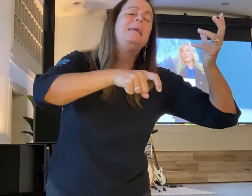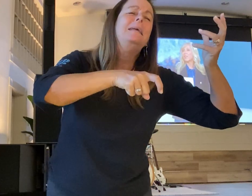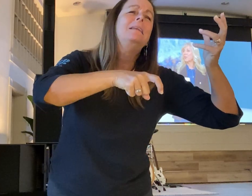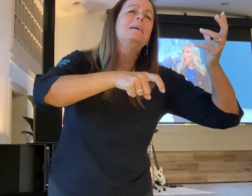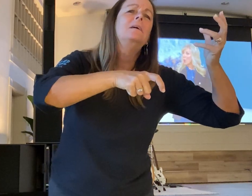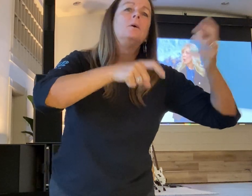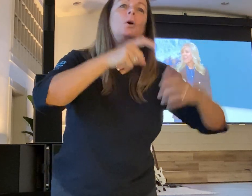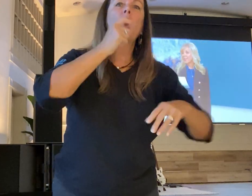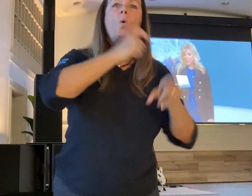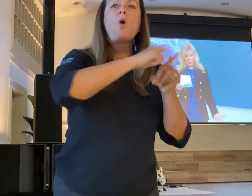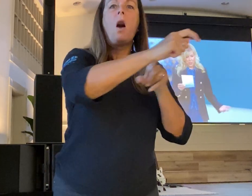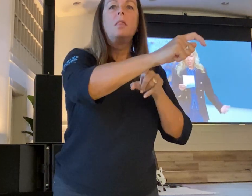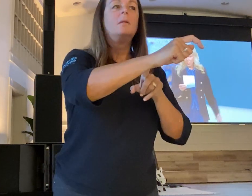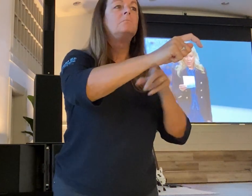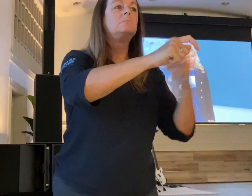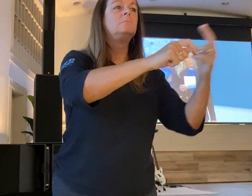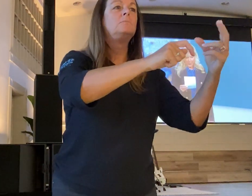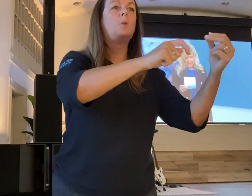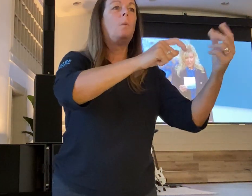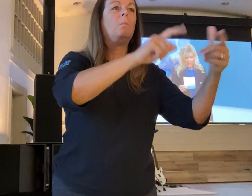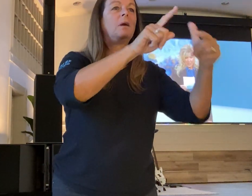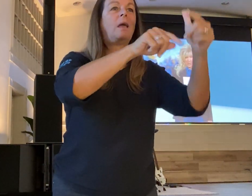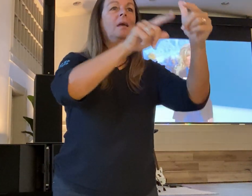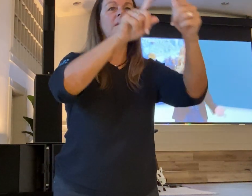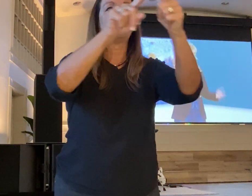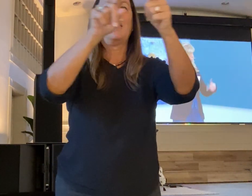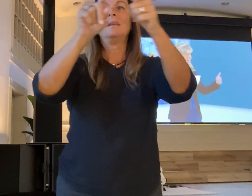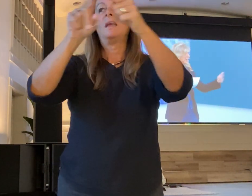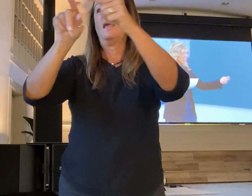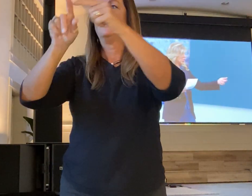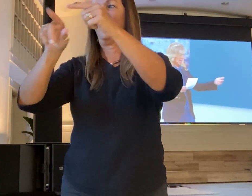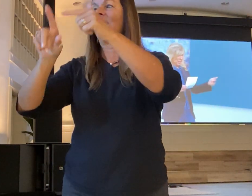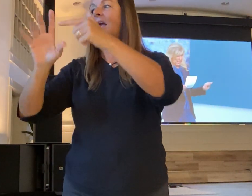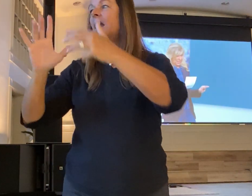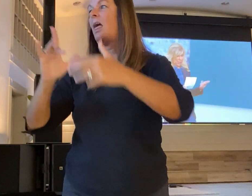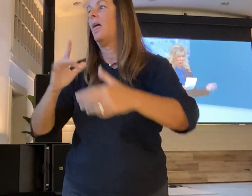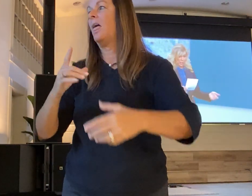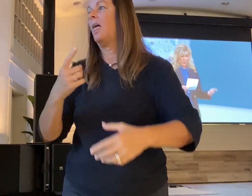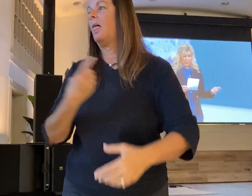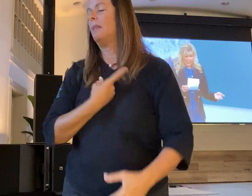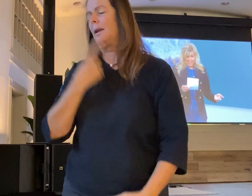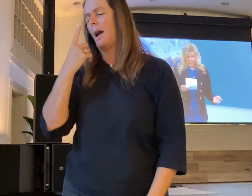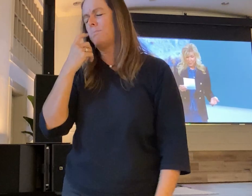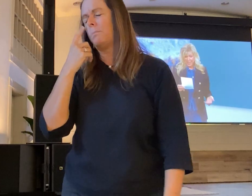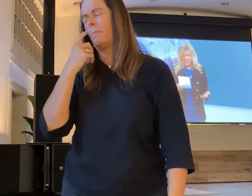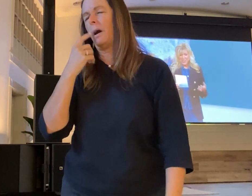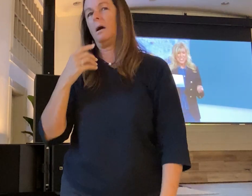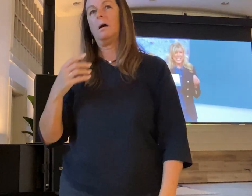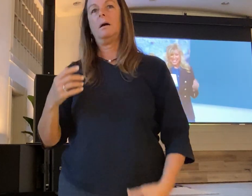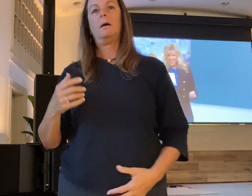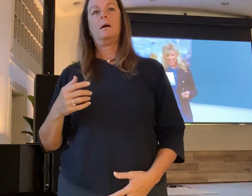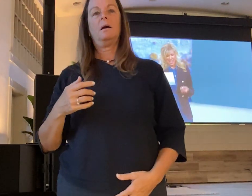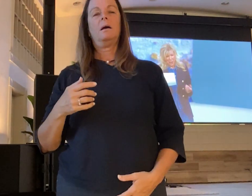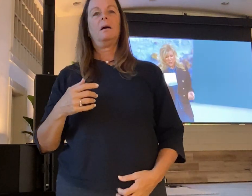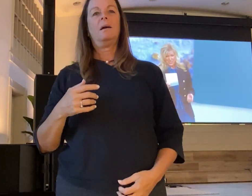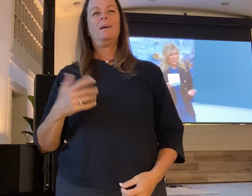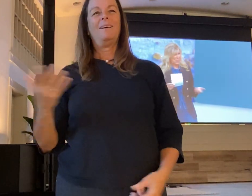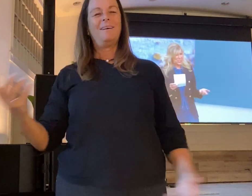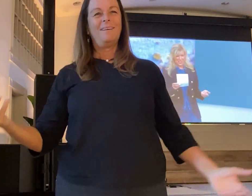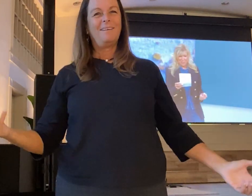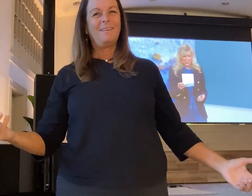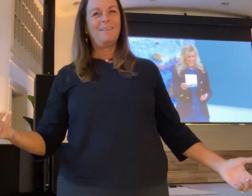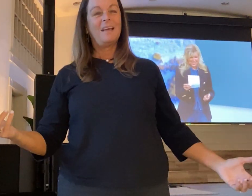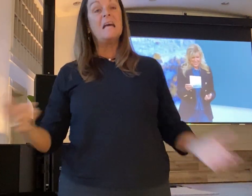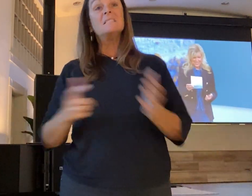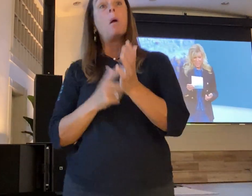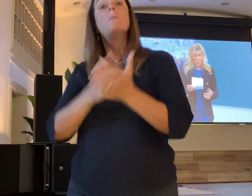just can't handle another no, so you just don't bother. Or someone does initiate, they call you to make last-minute plans, but it's just easier to get